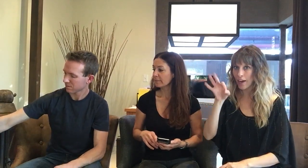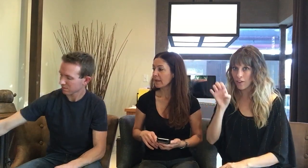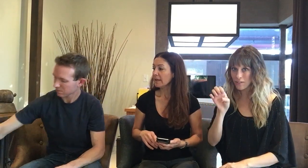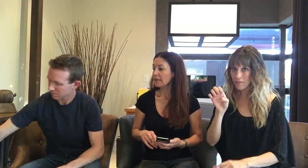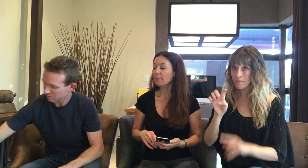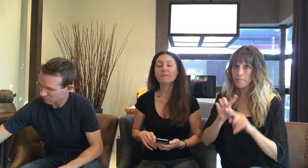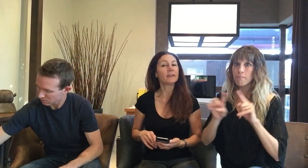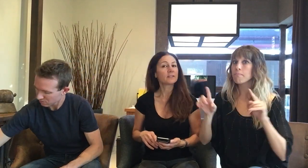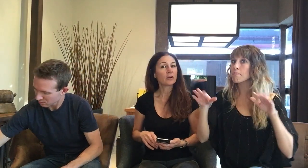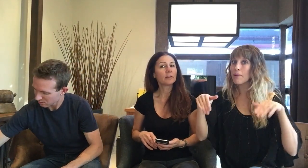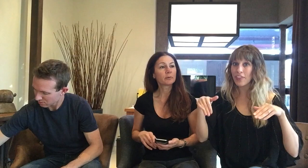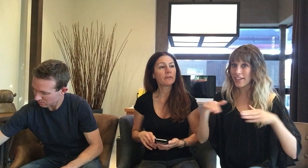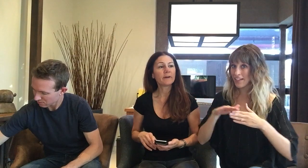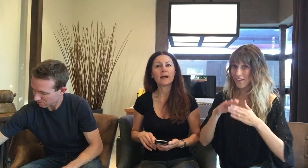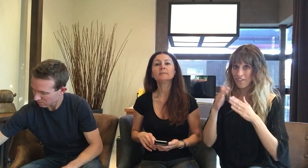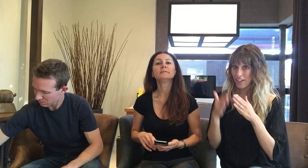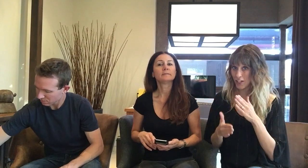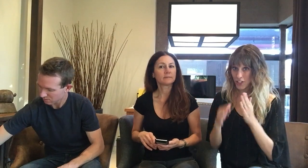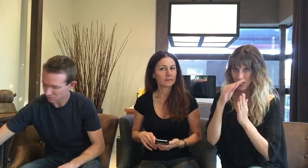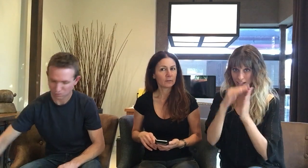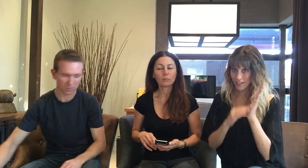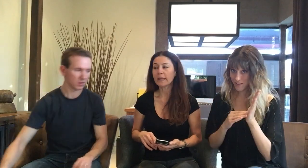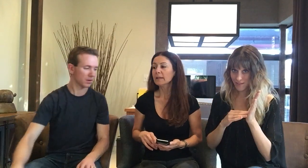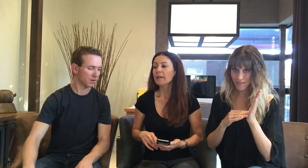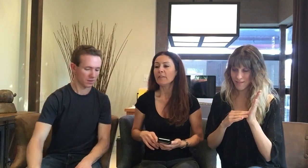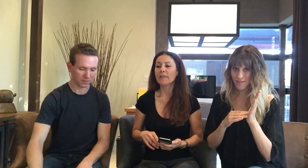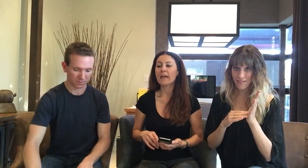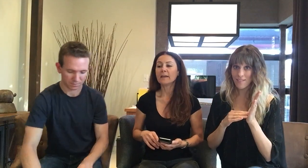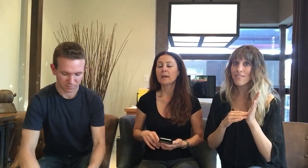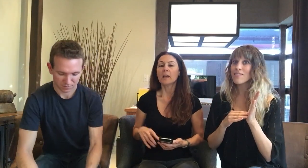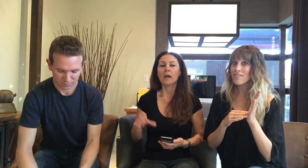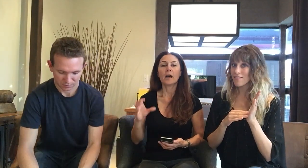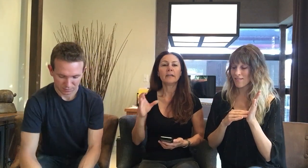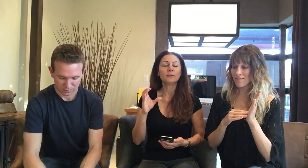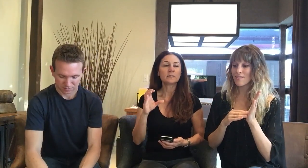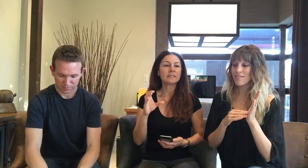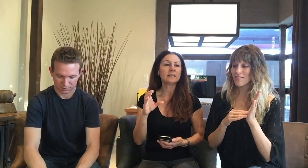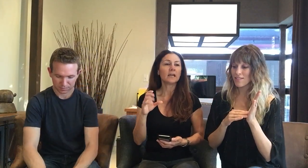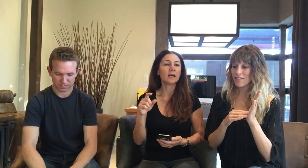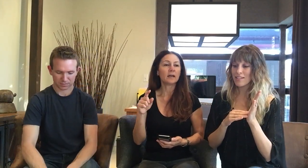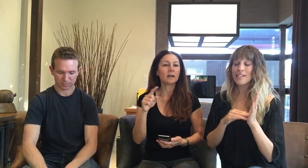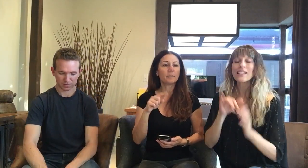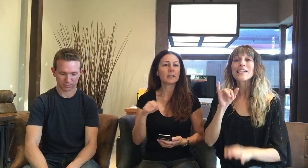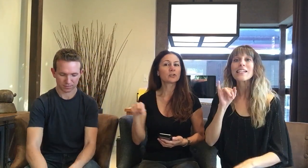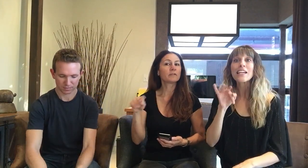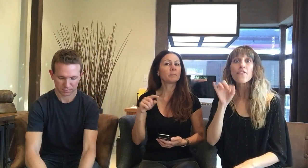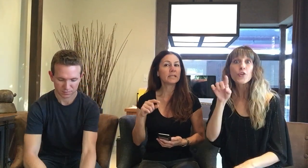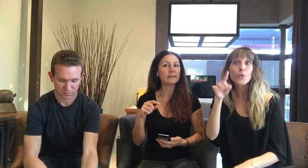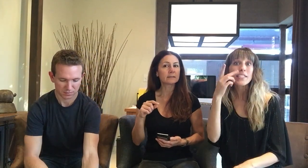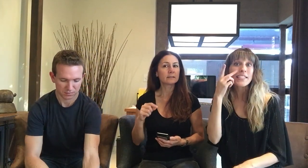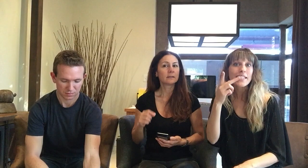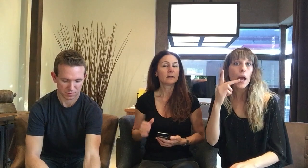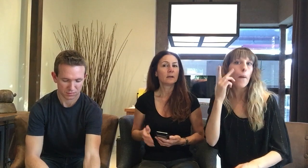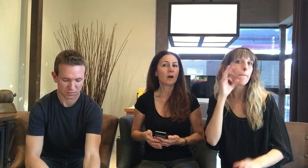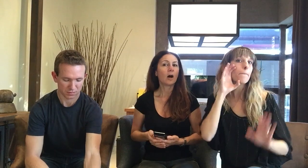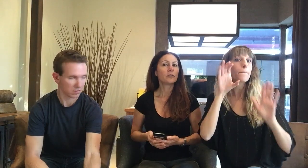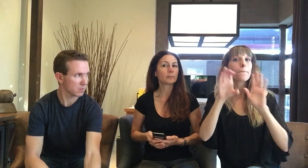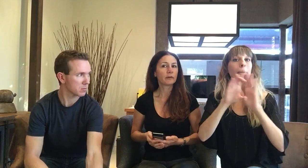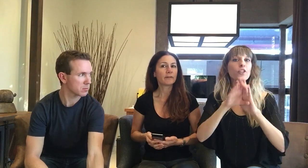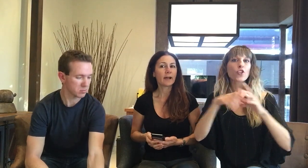profile, yep, if they've started but a profile, they didn't finish it, right? Then if you see a picture of a plate on their